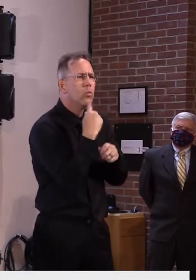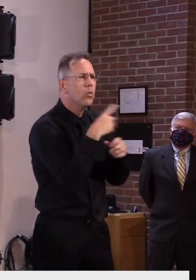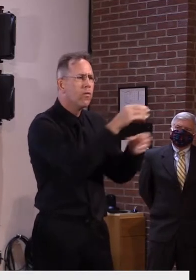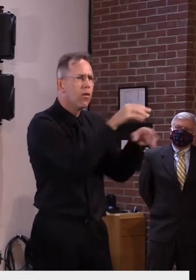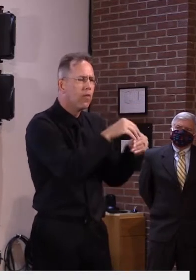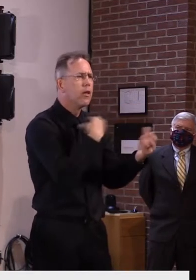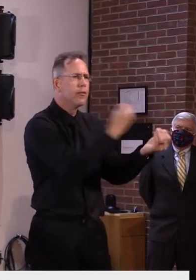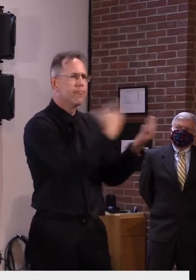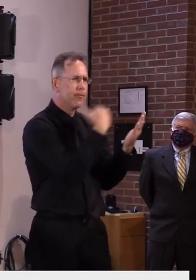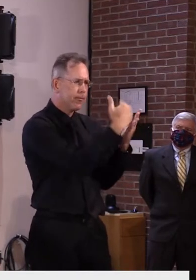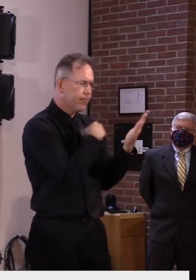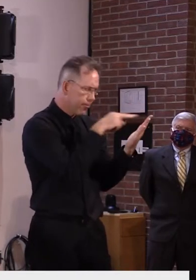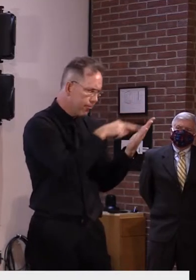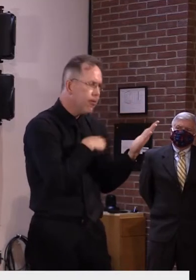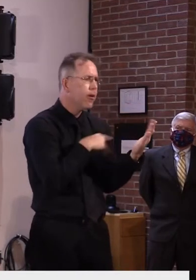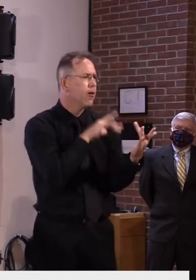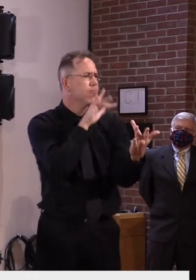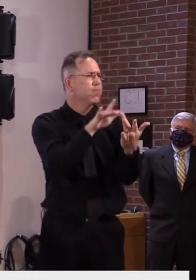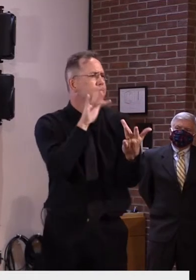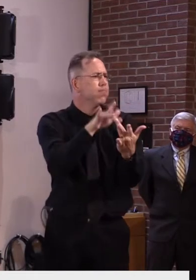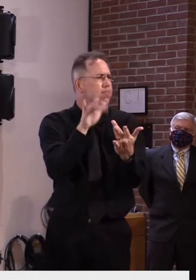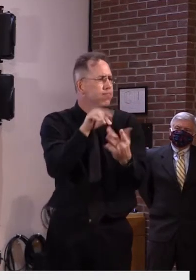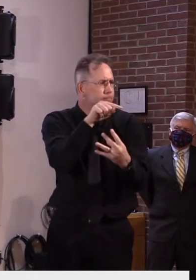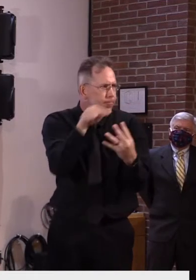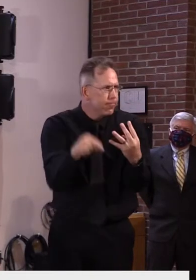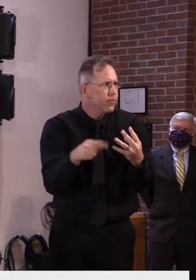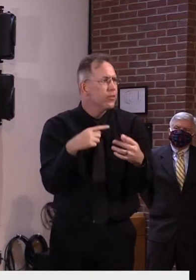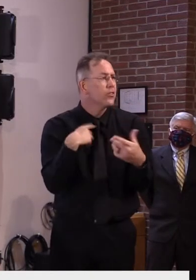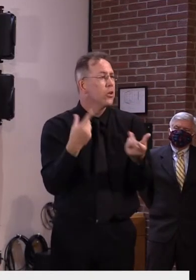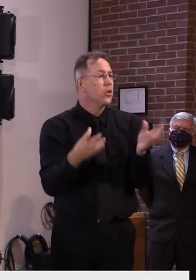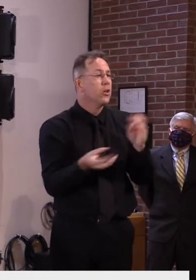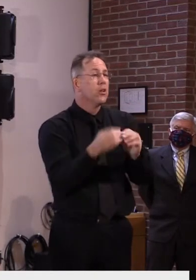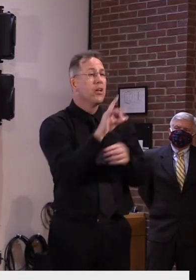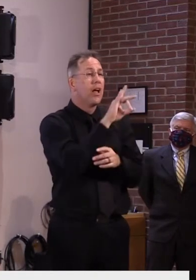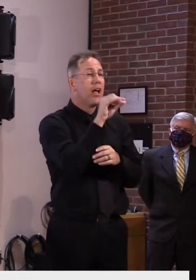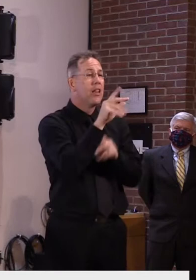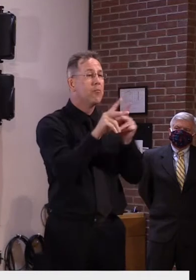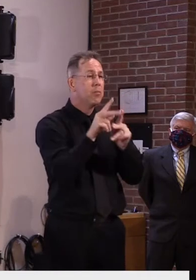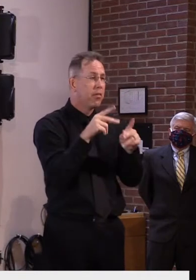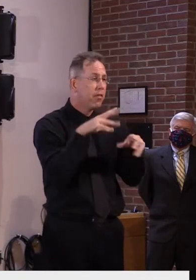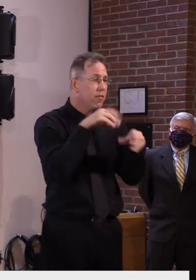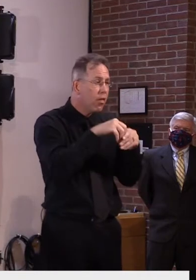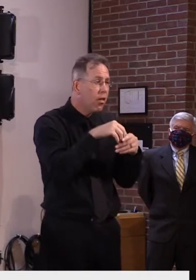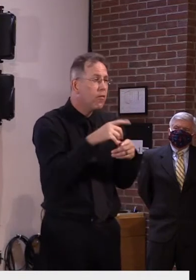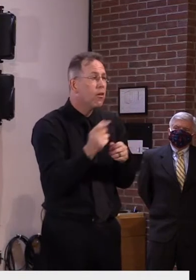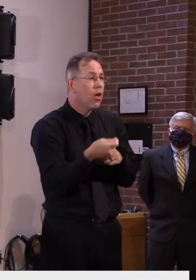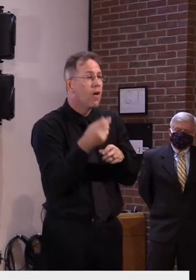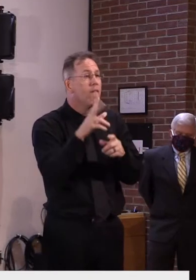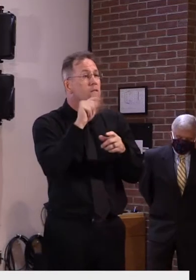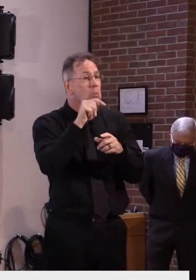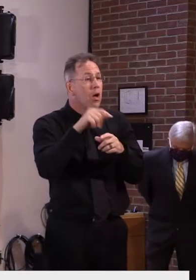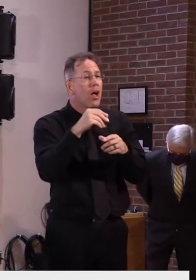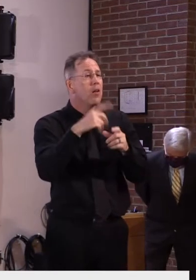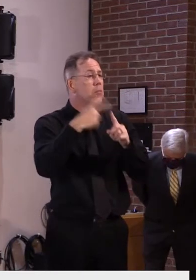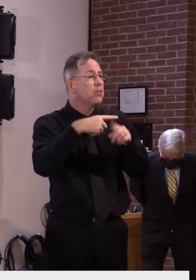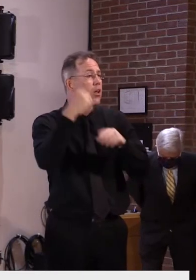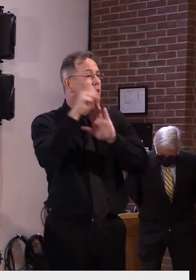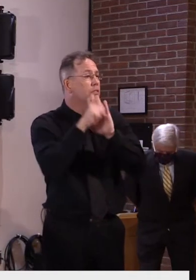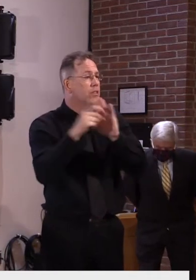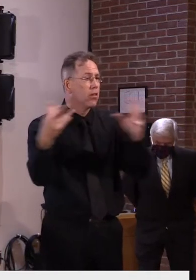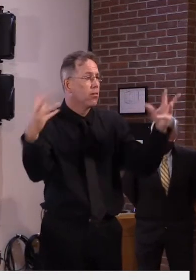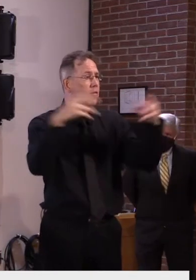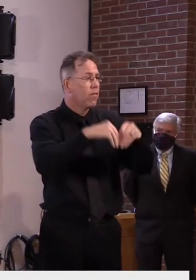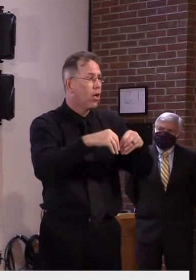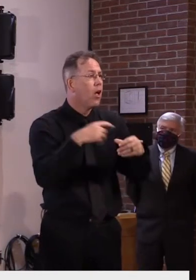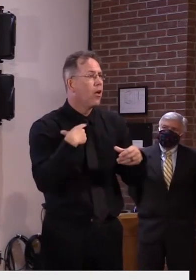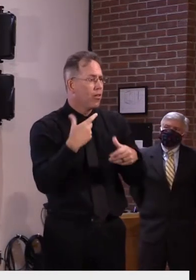event, both in Vermont and out of state, received a text from the Department of Health linking to a letter with